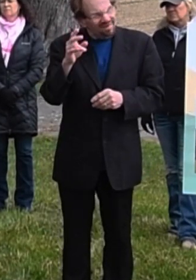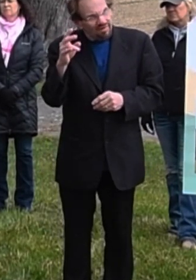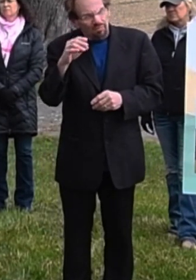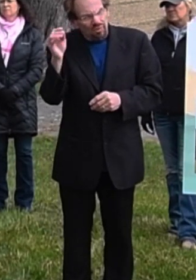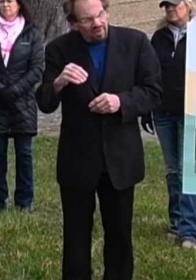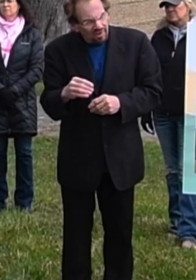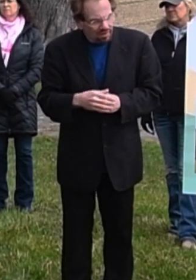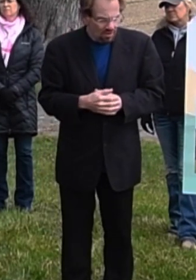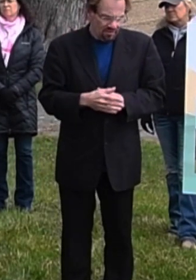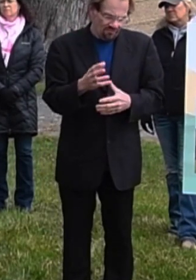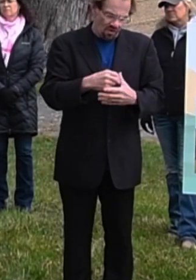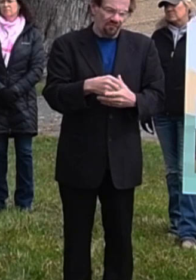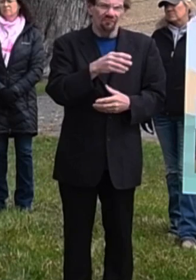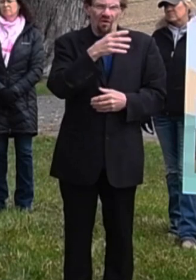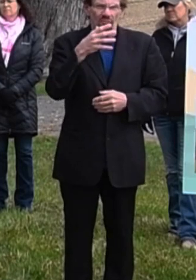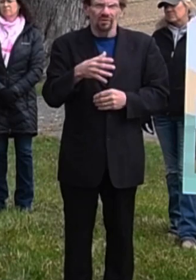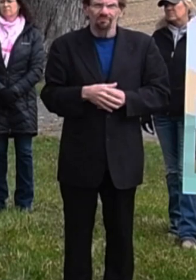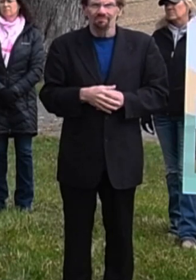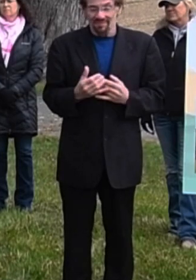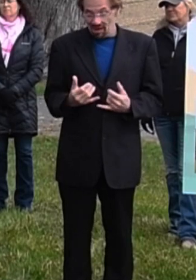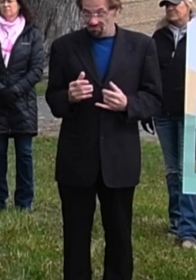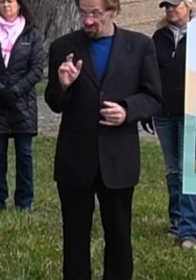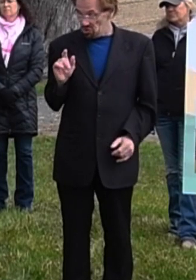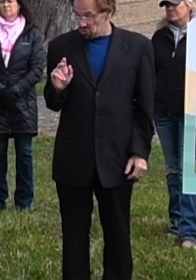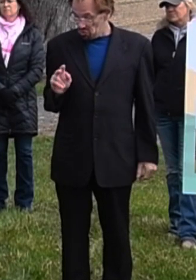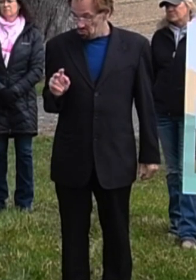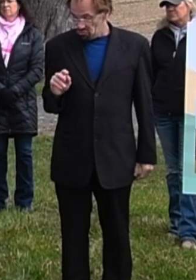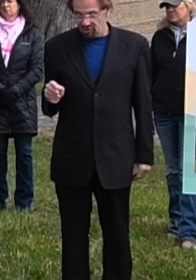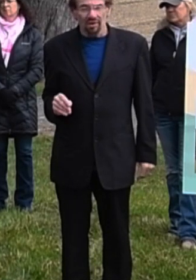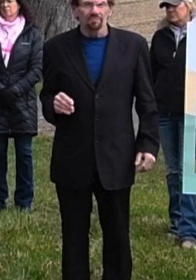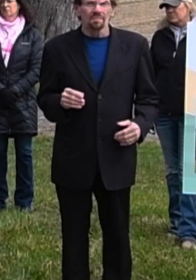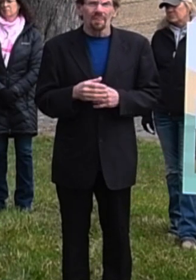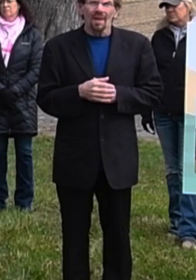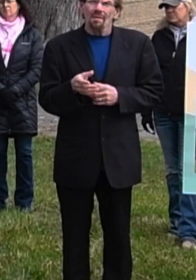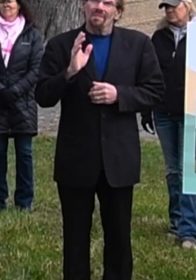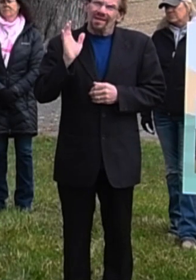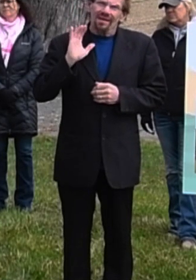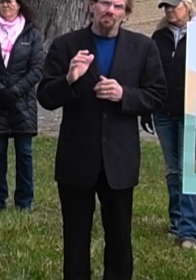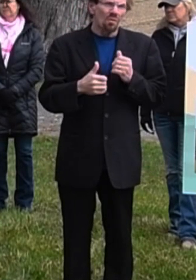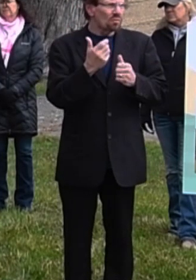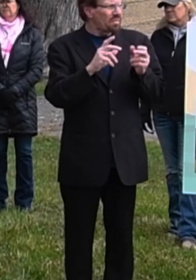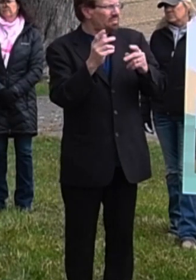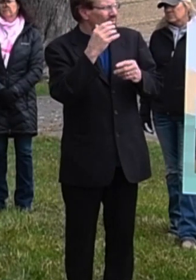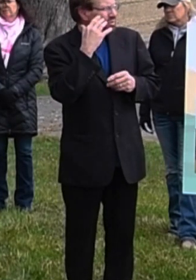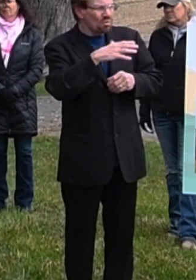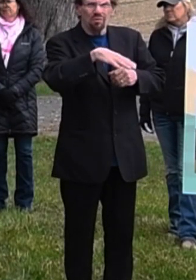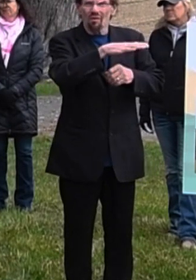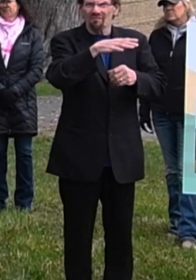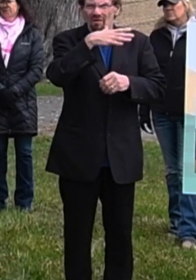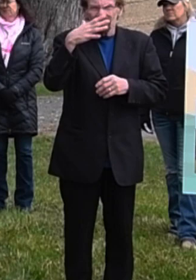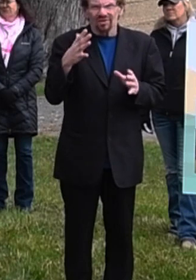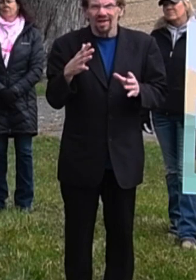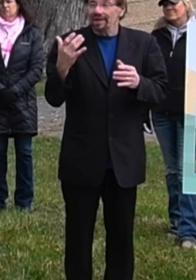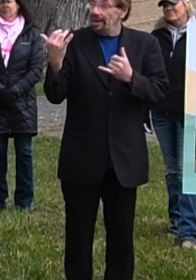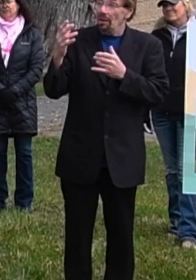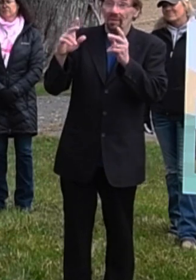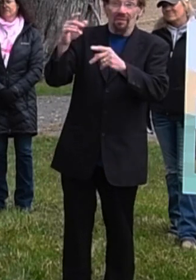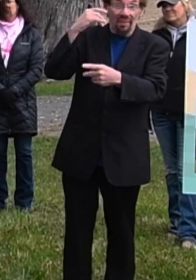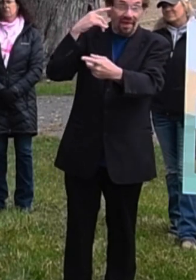agricultural production. Now that's less than 2%. Back then, most people knew their local farmers. Now people think food comes from the grocery